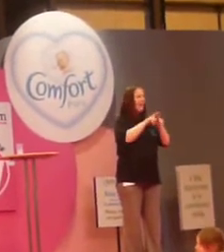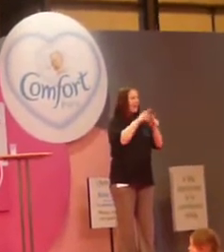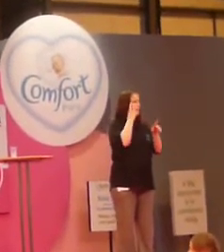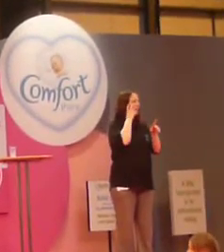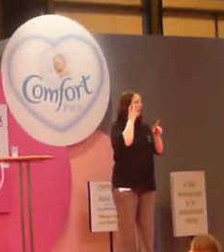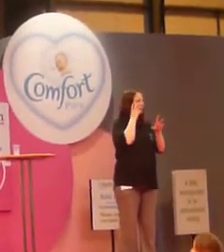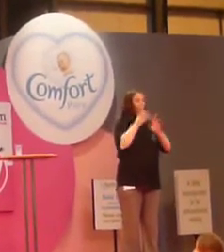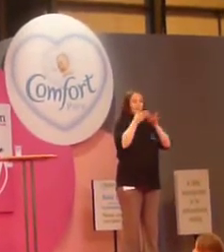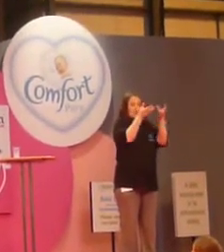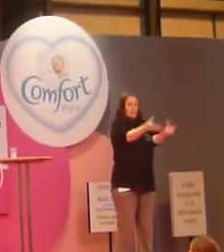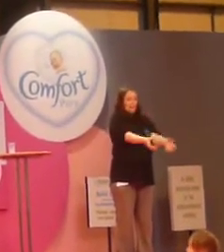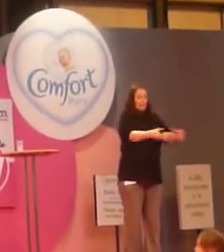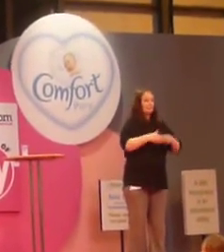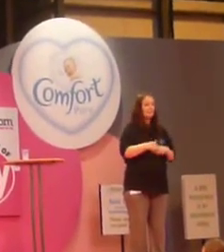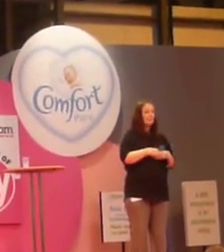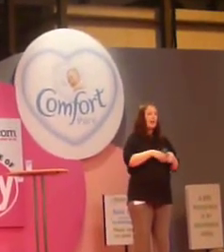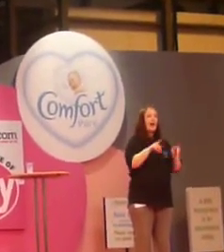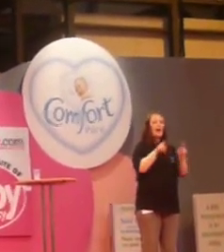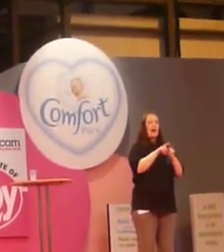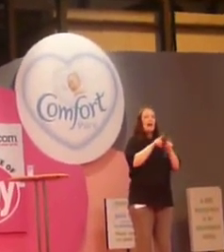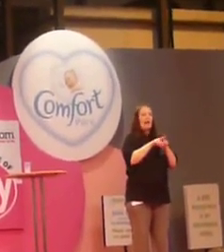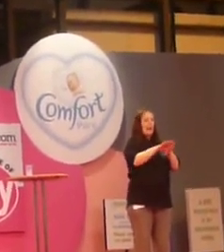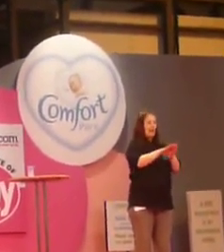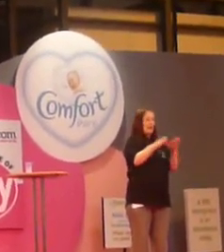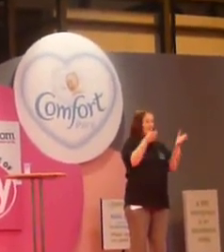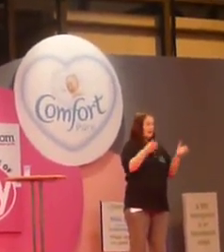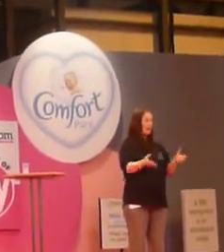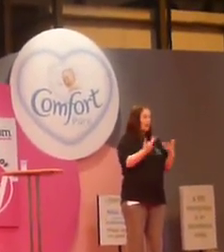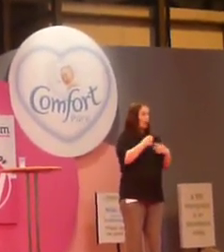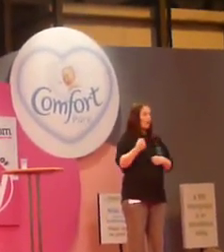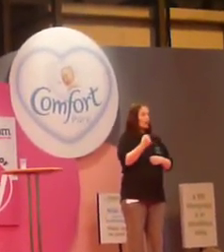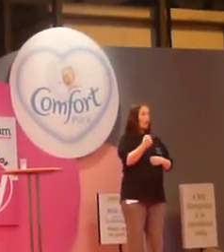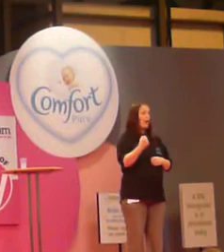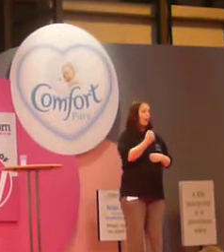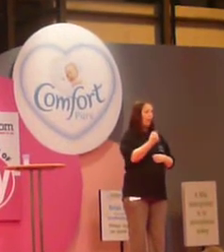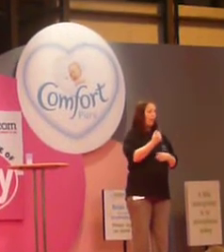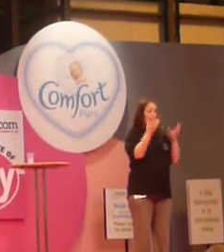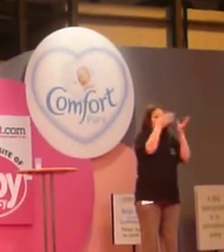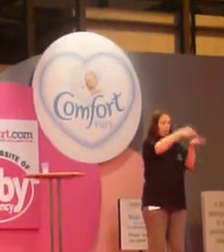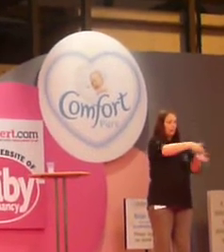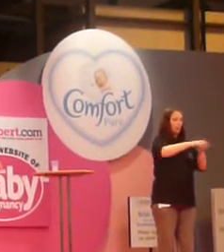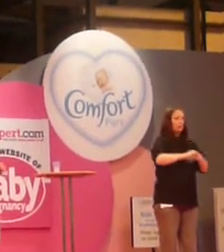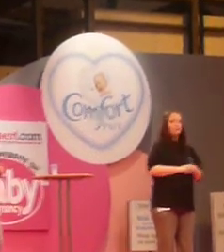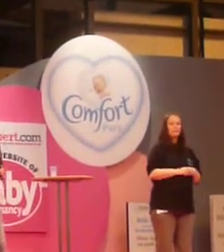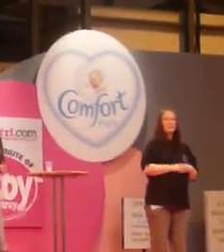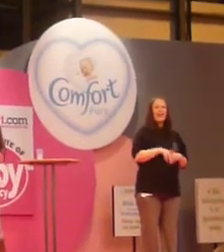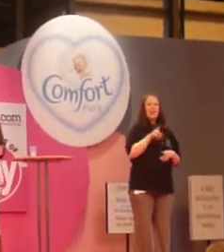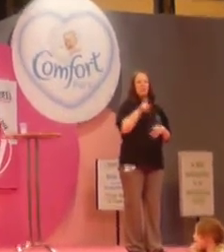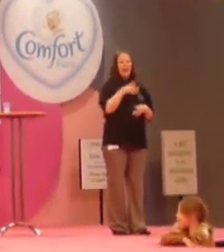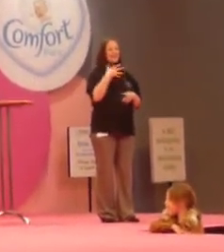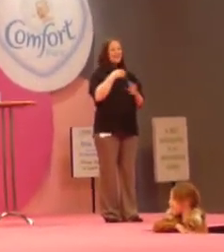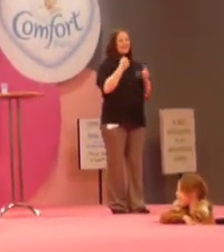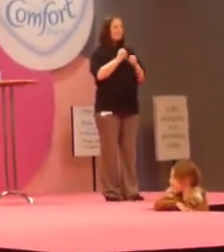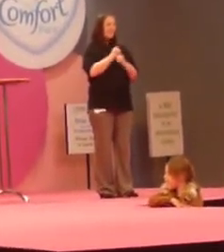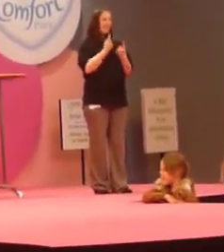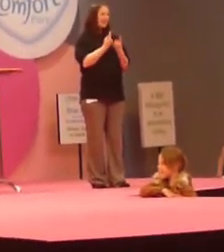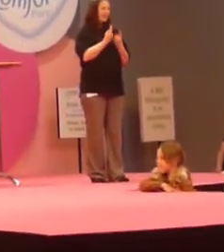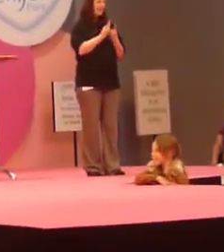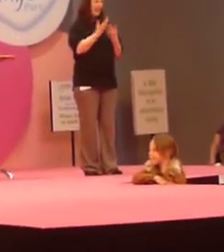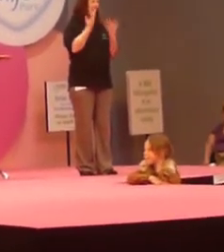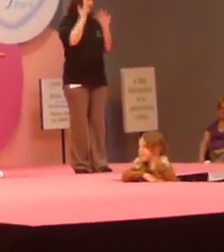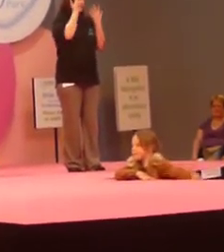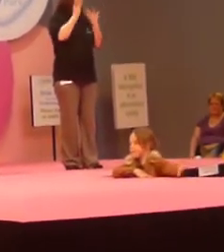table in the train, and then just deflate it and stick it in your pocket when you left. Then I thought, that needs a prototype. Don't know how to